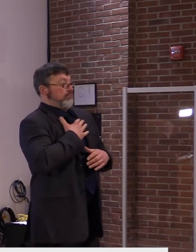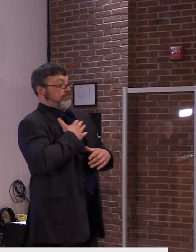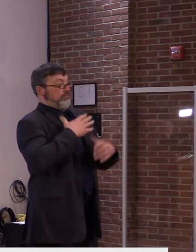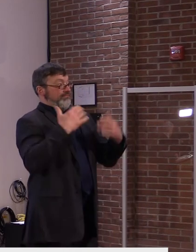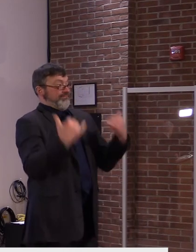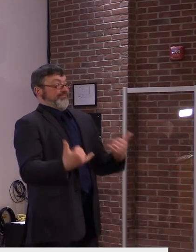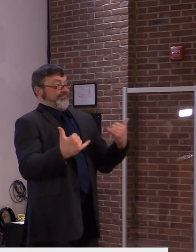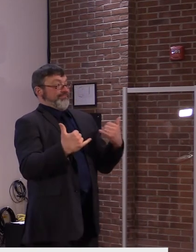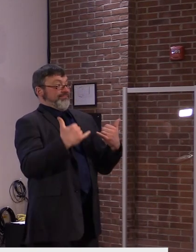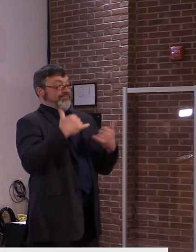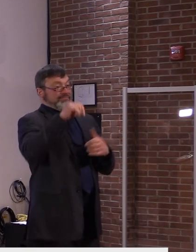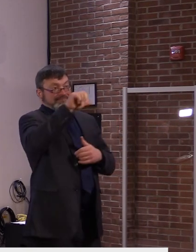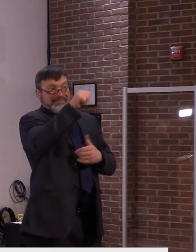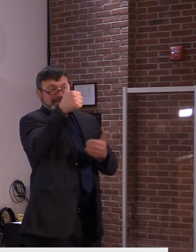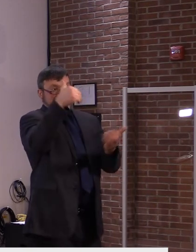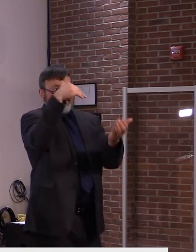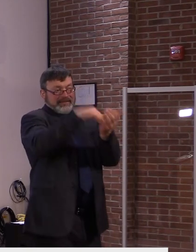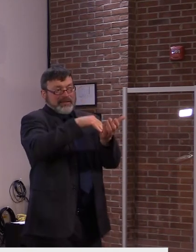Great. Thanks so much.